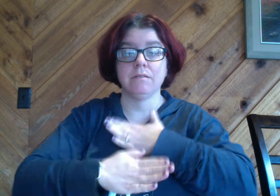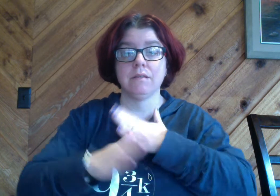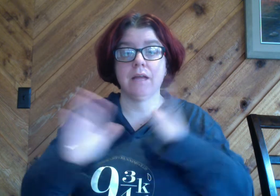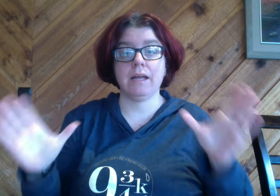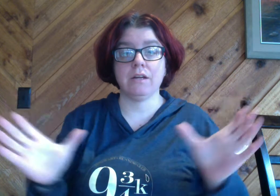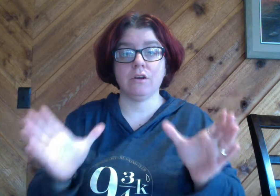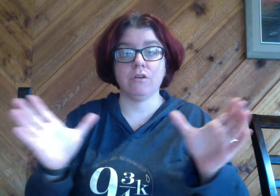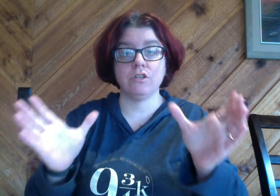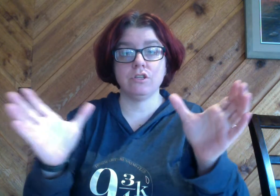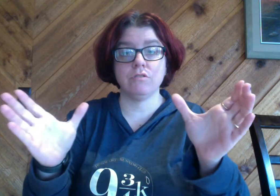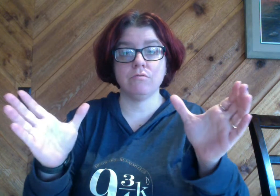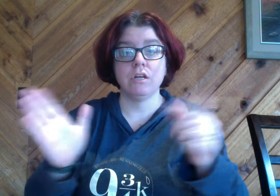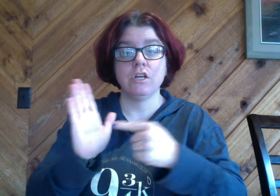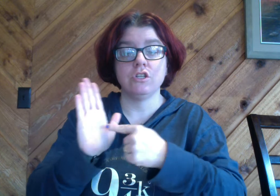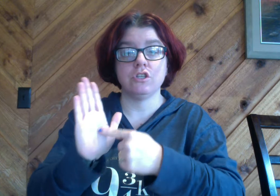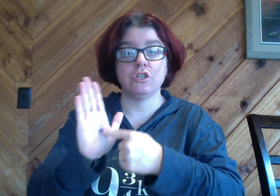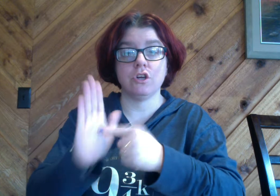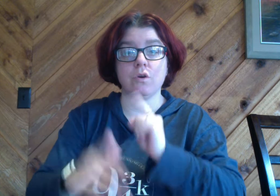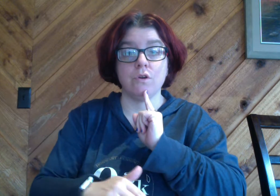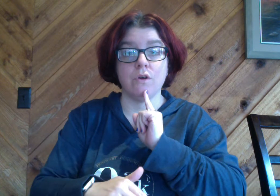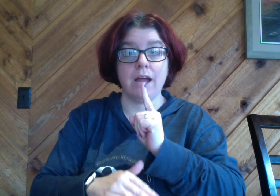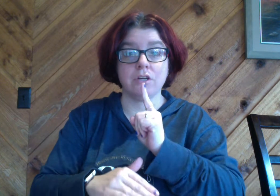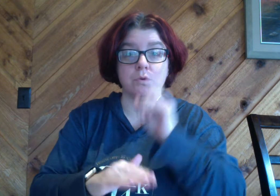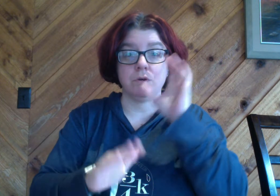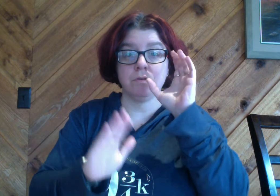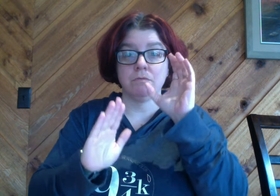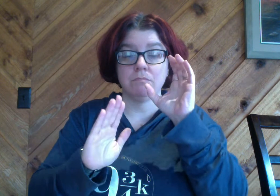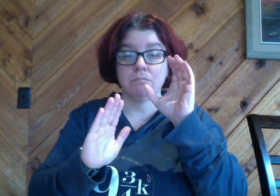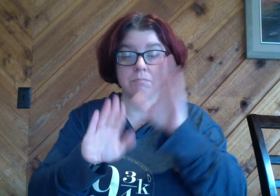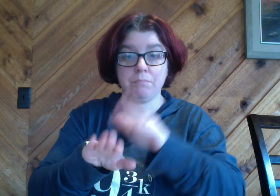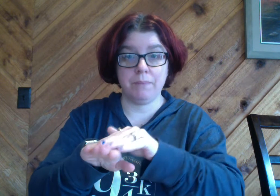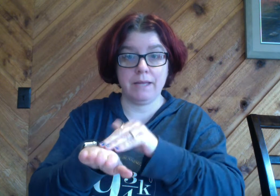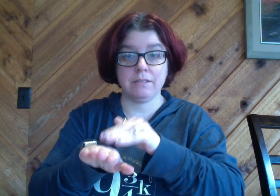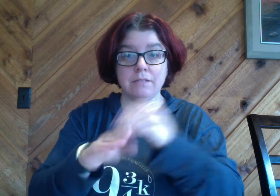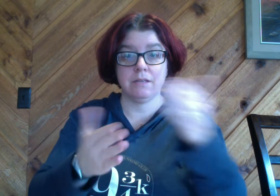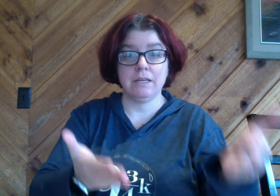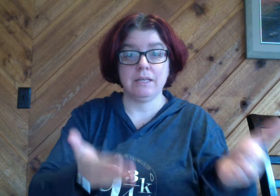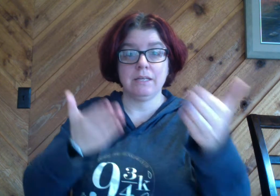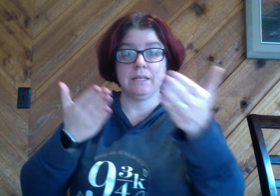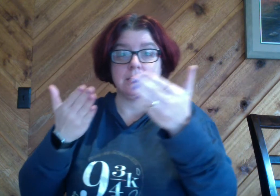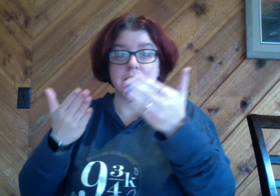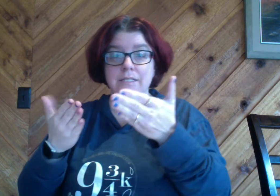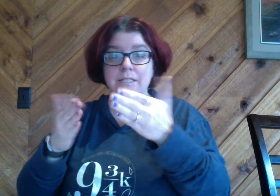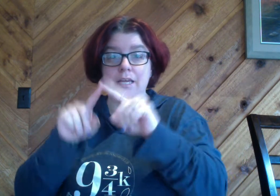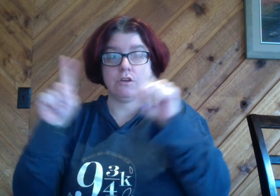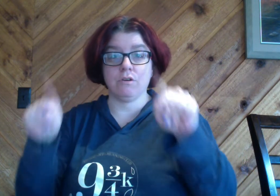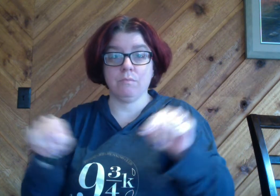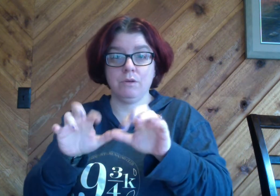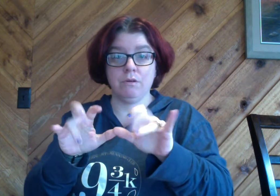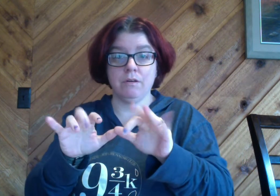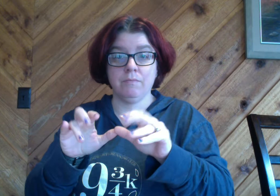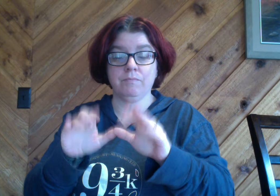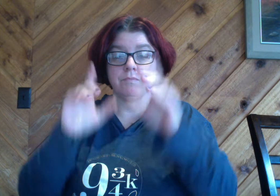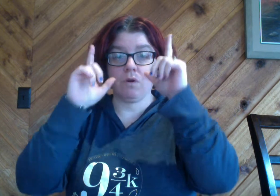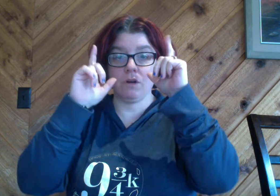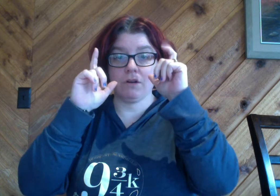I encourage you to show your actual pets. Take your computer or your